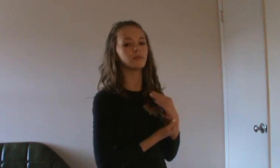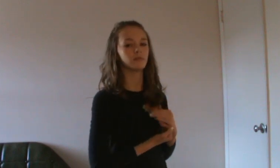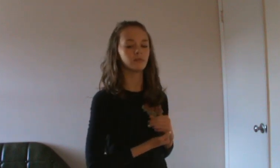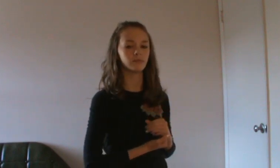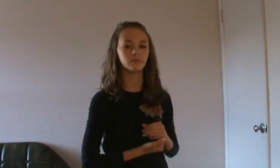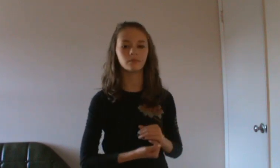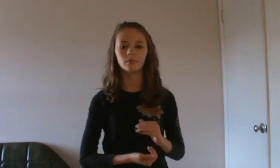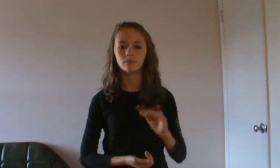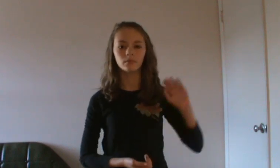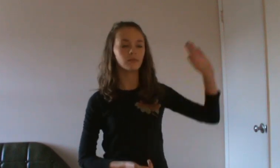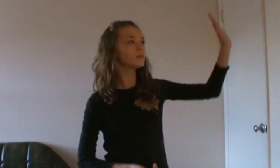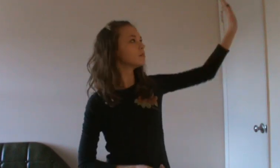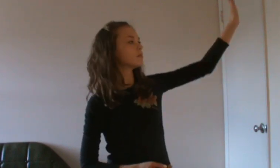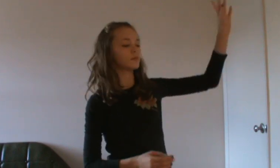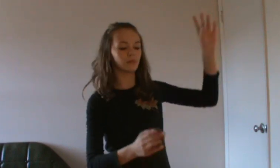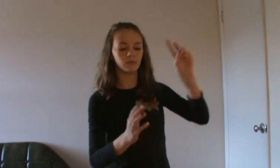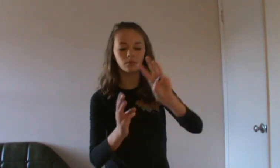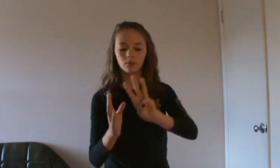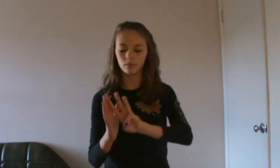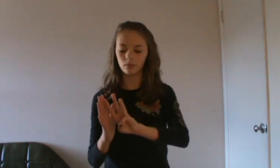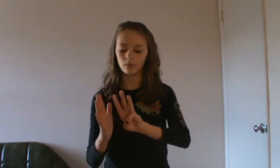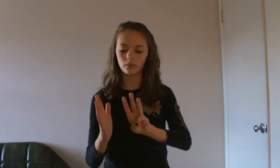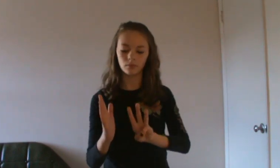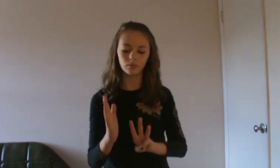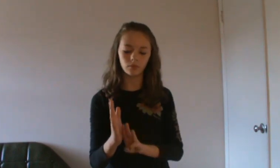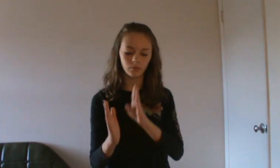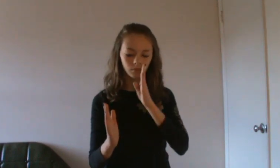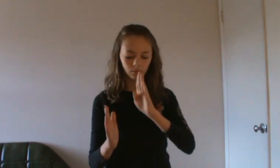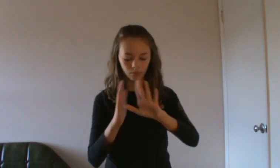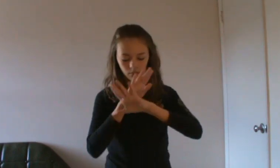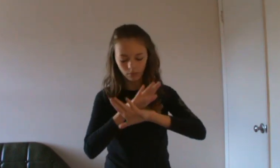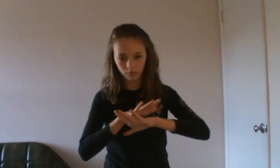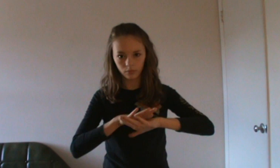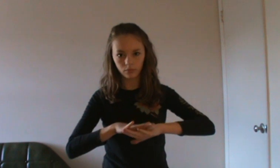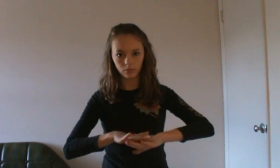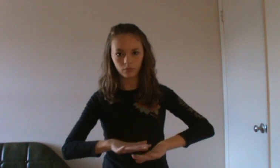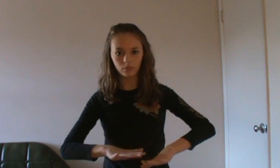Thy will be done,